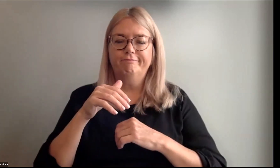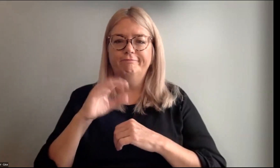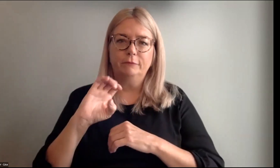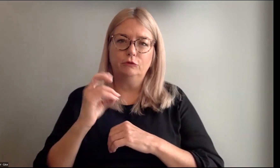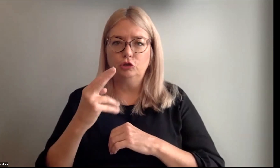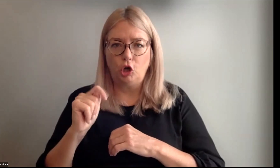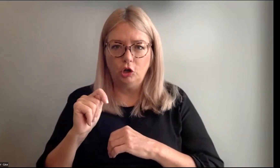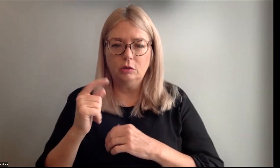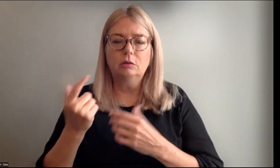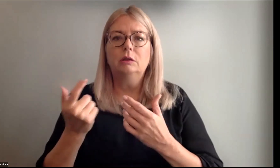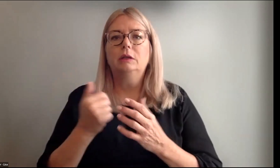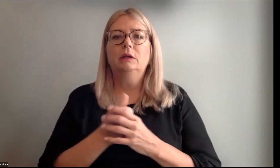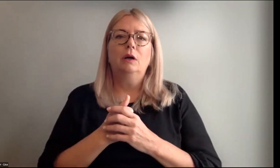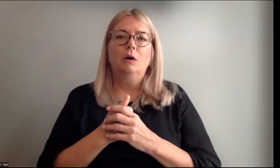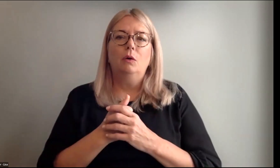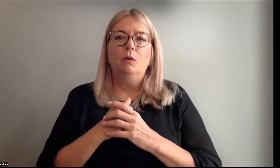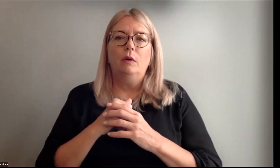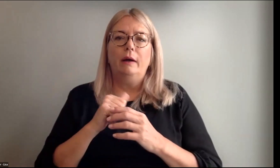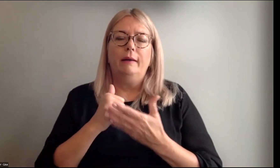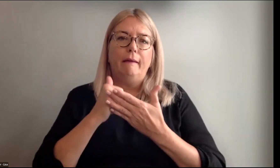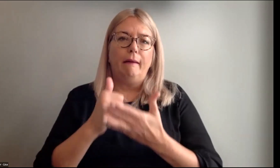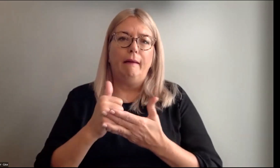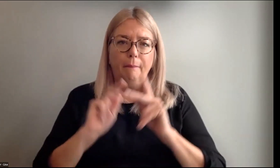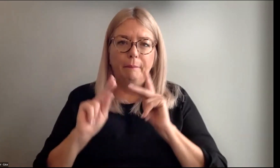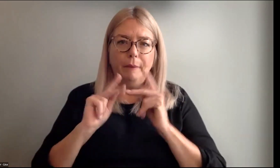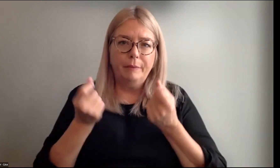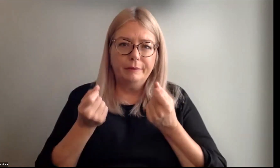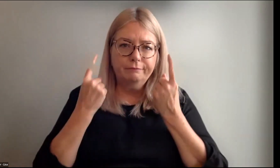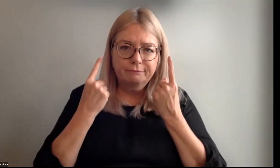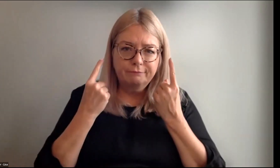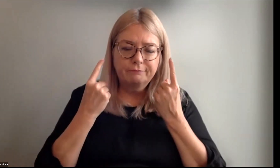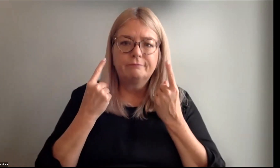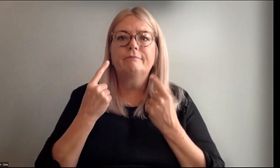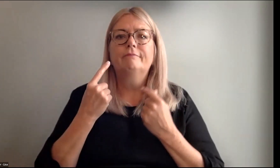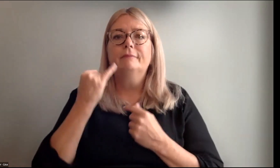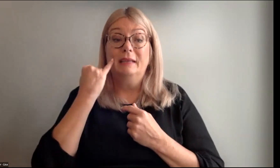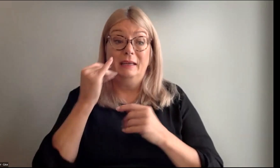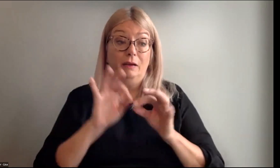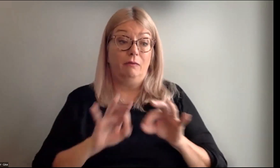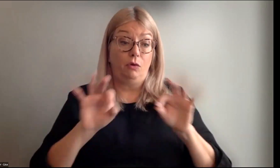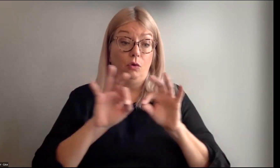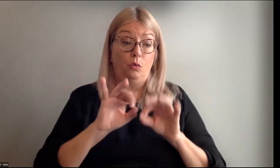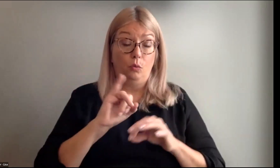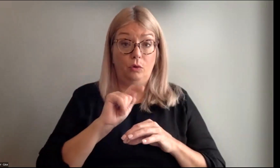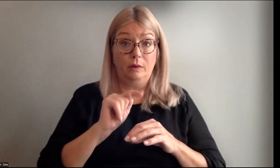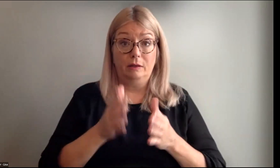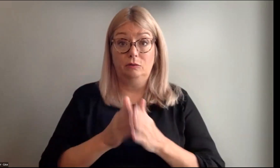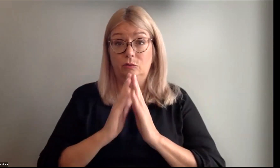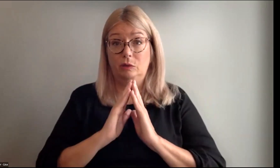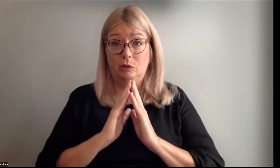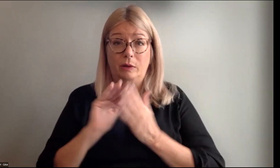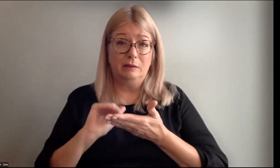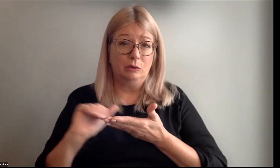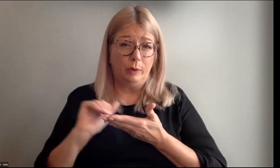90% of the IRS standard, so that people had some knowledge of whether it was worth it to be asking for a waiver or not.